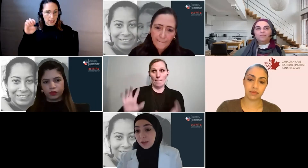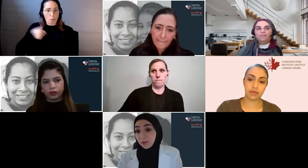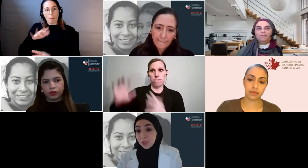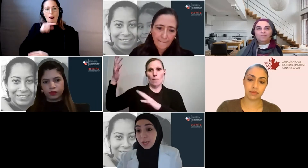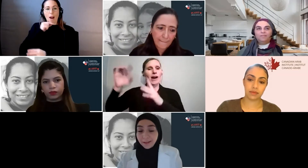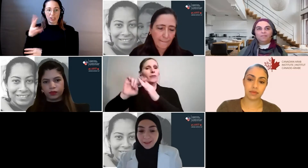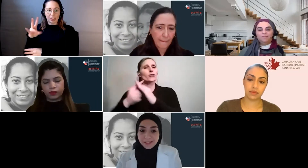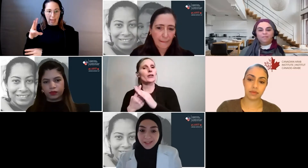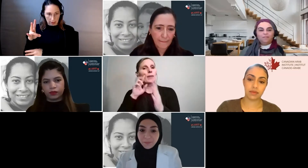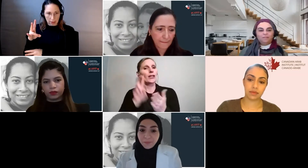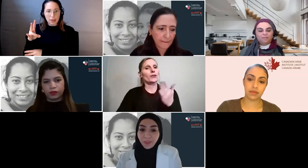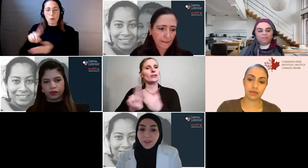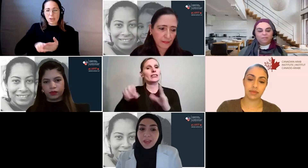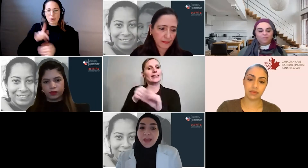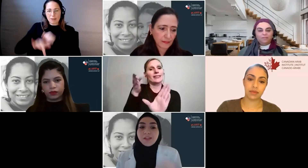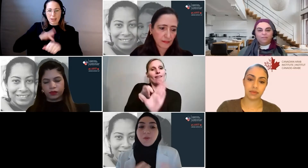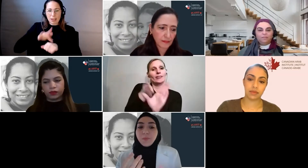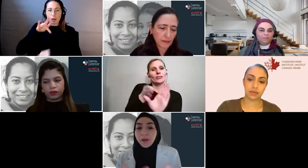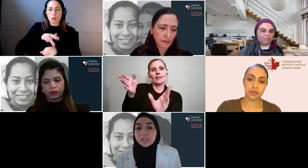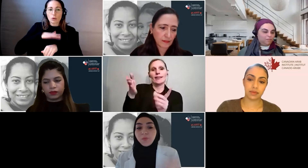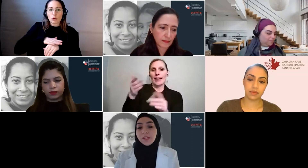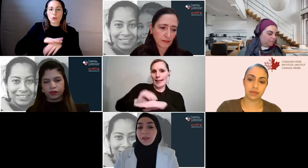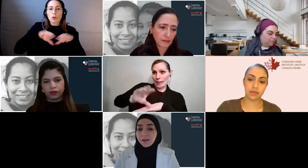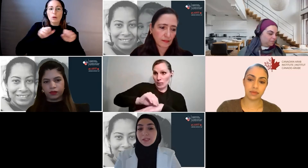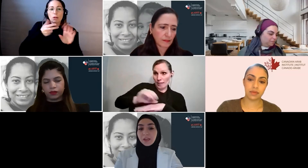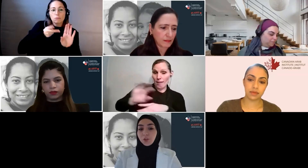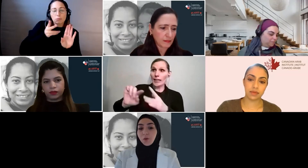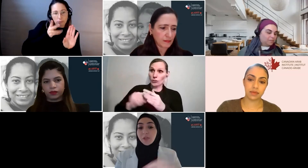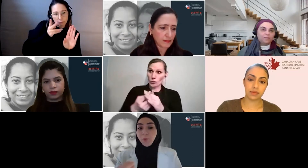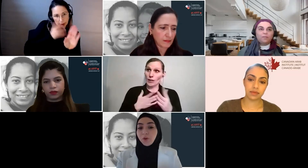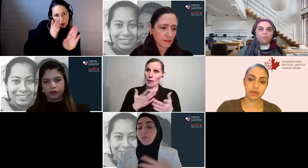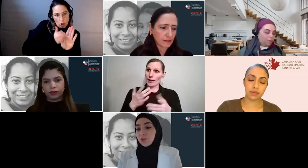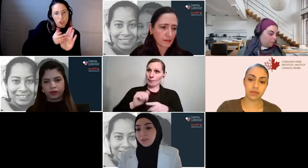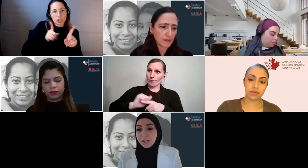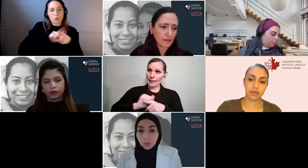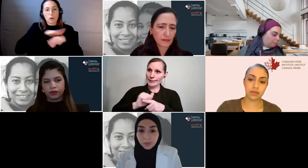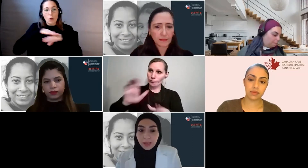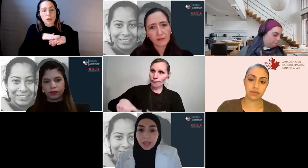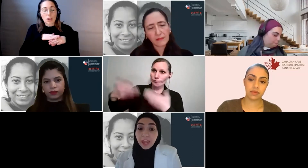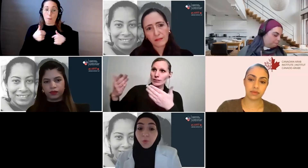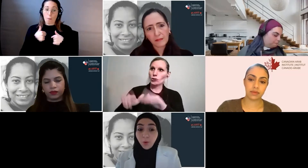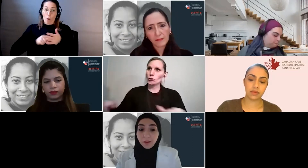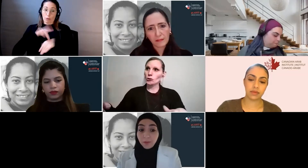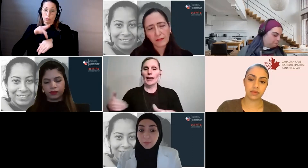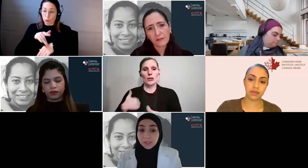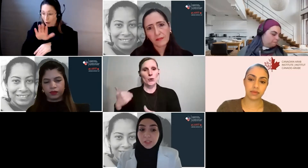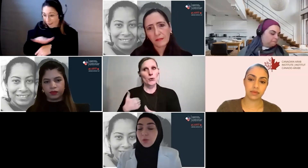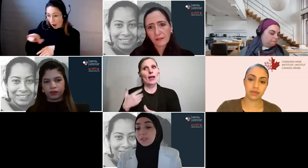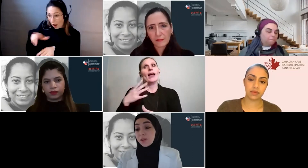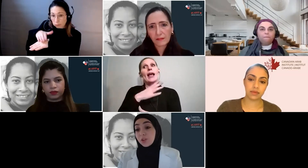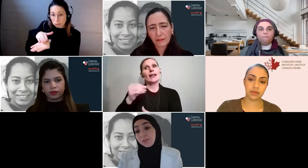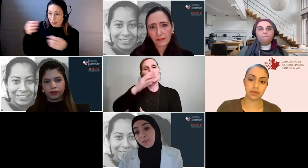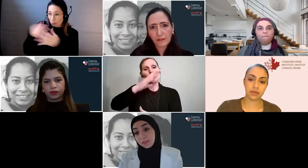in psychology and counseling. I started my practice providing counseling and trauma support for children, youth, and women and families